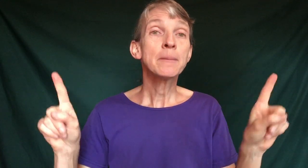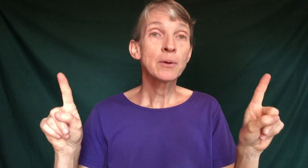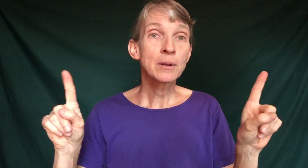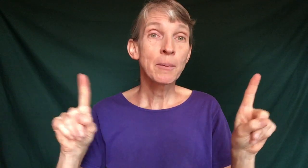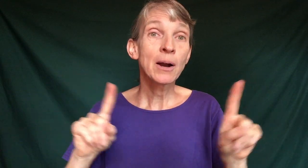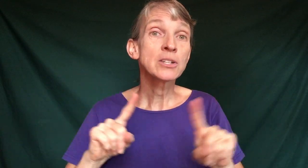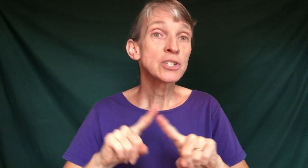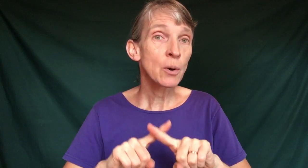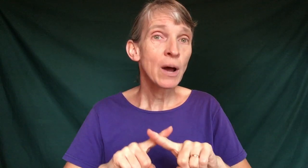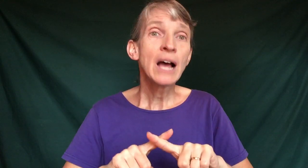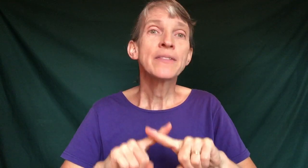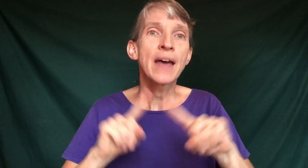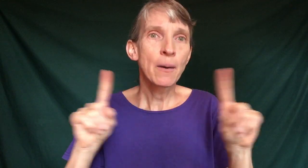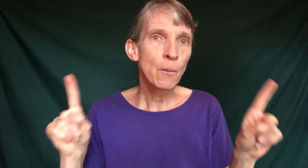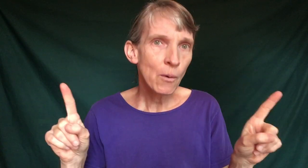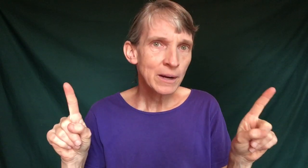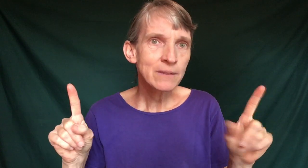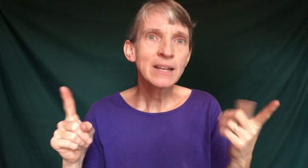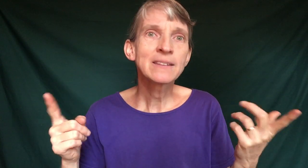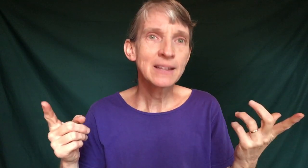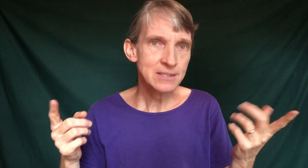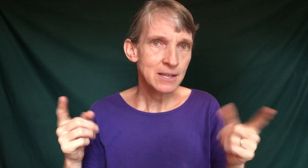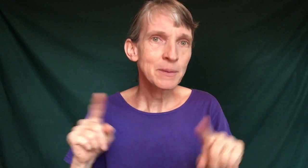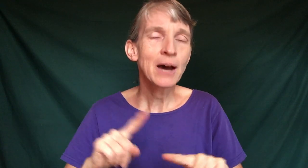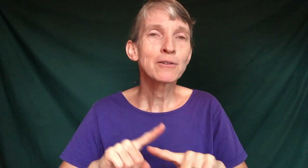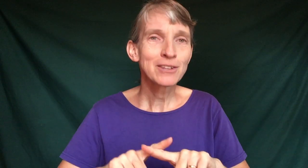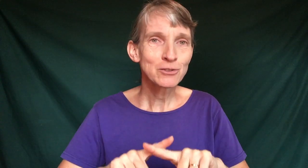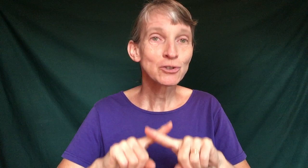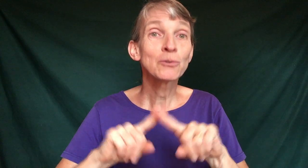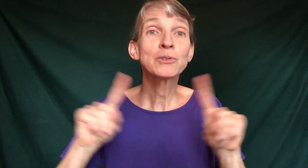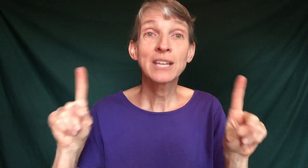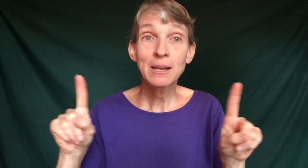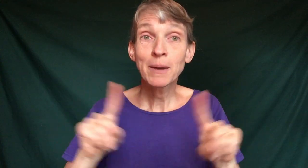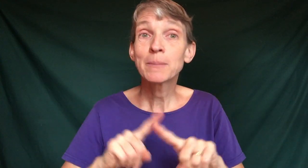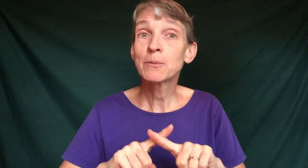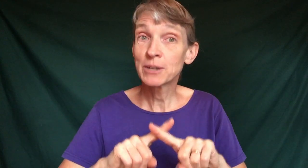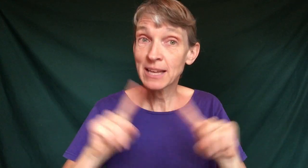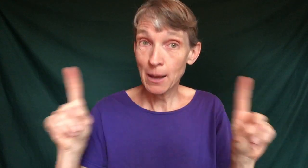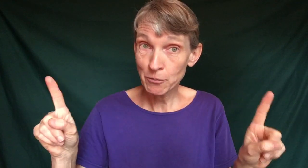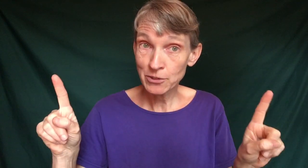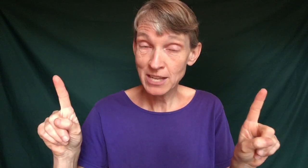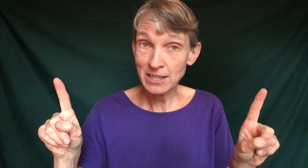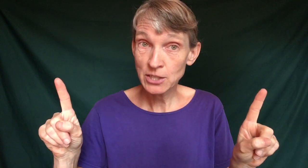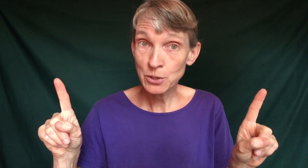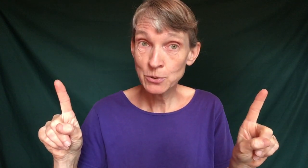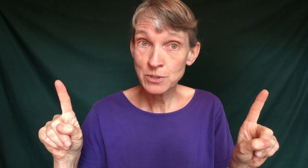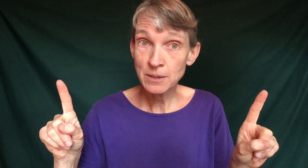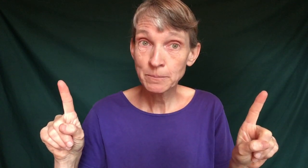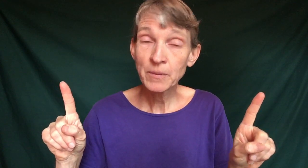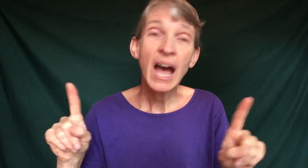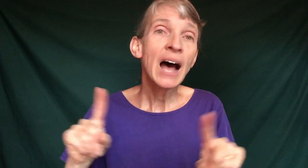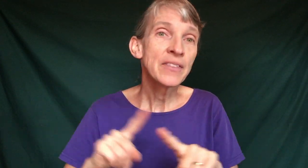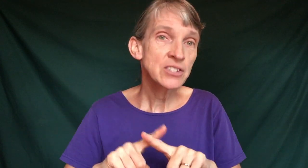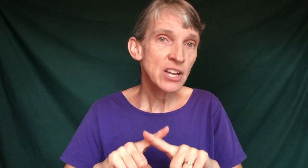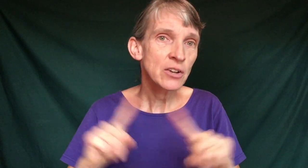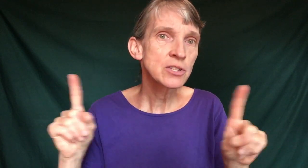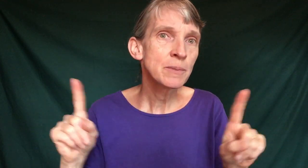pull apart. So that warning of anything that's going to be out of the usual routine might be a really helpful sign to use. This can also be,